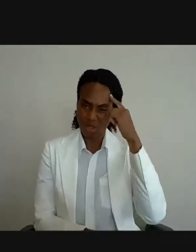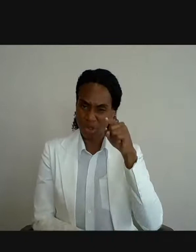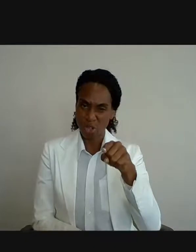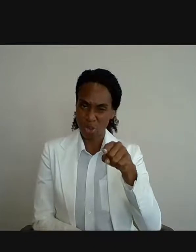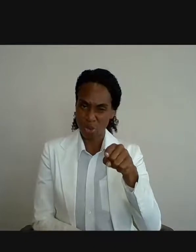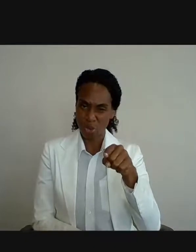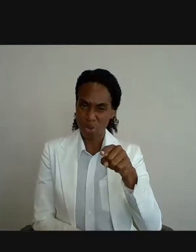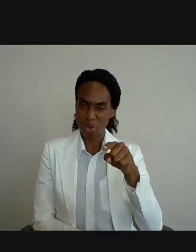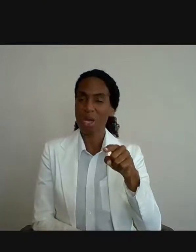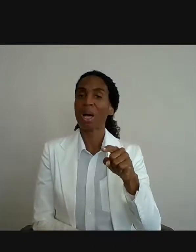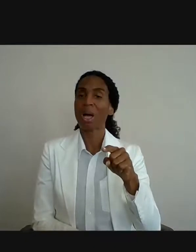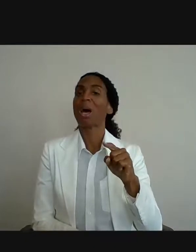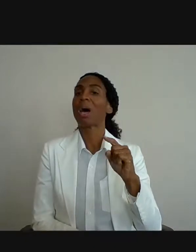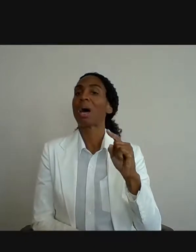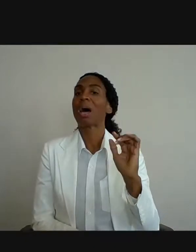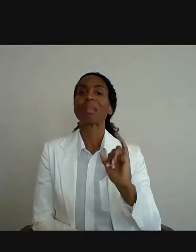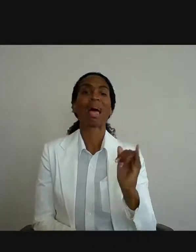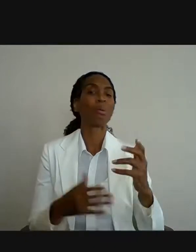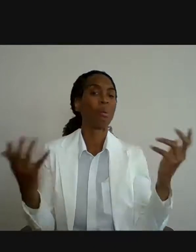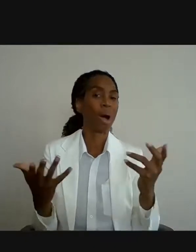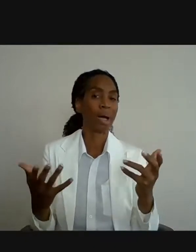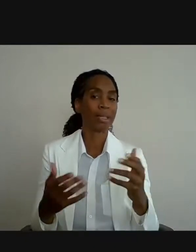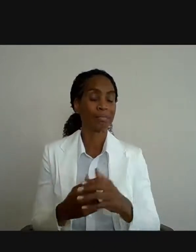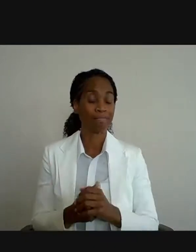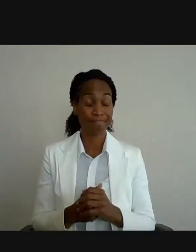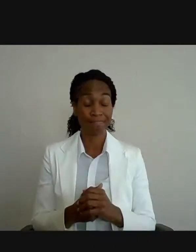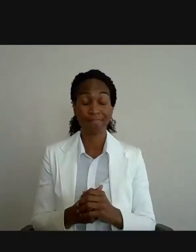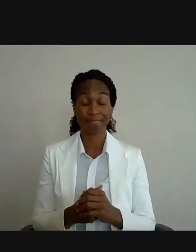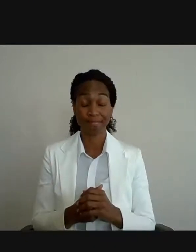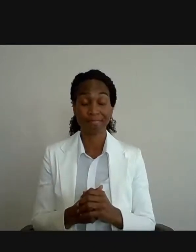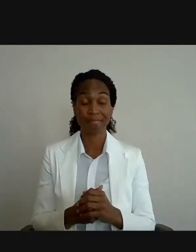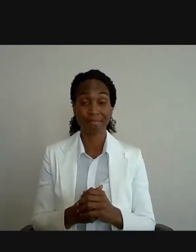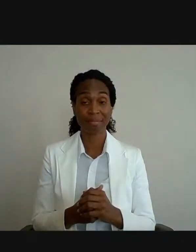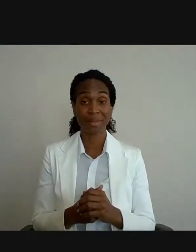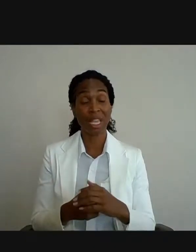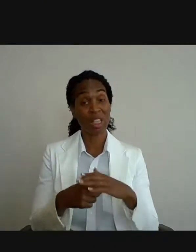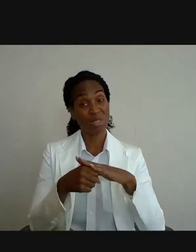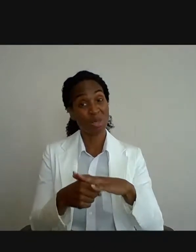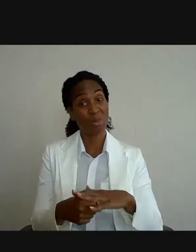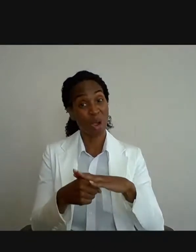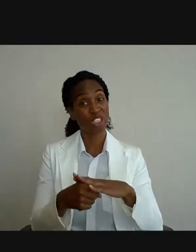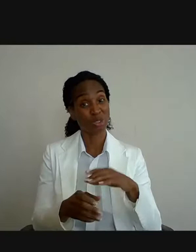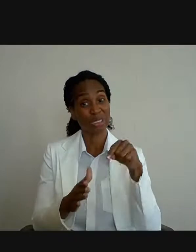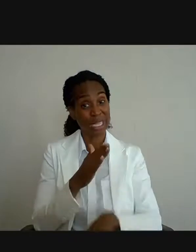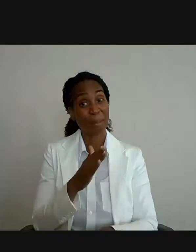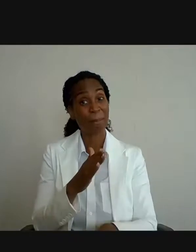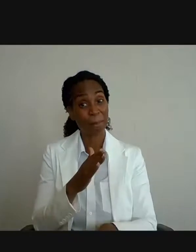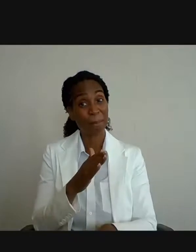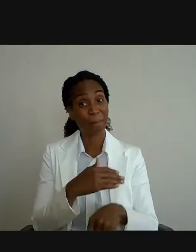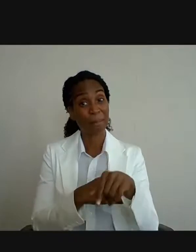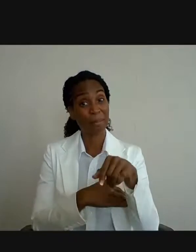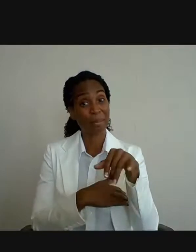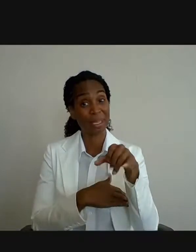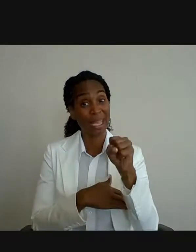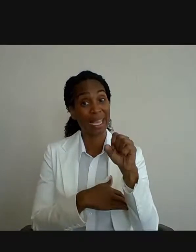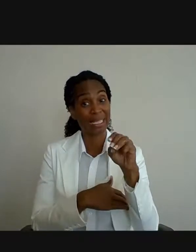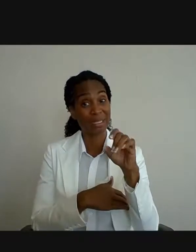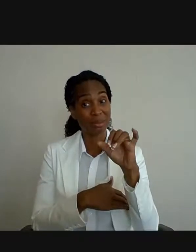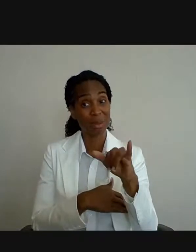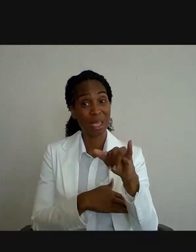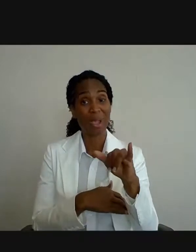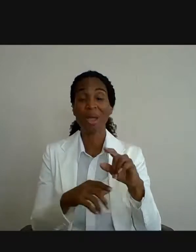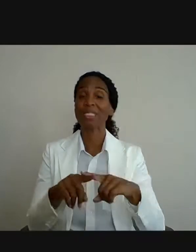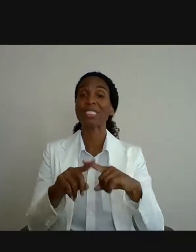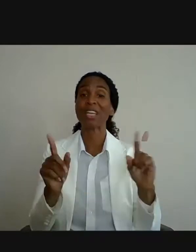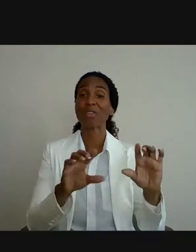Mary, I just want to tell you, I have to honestly say, the pressure's intense. You have so many different